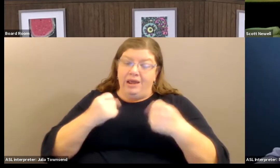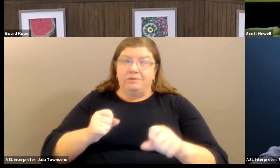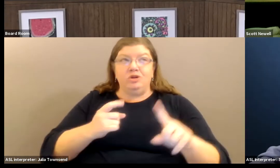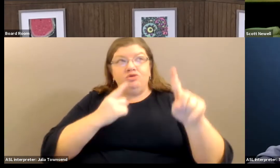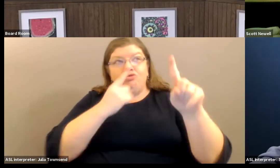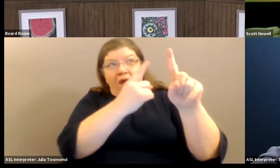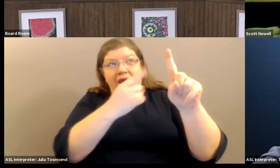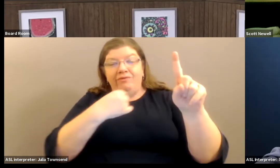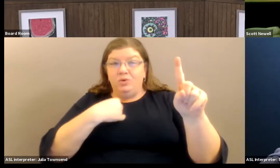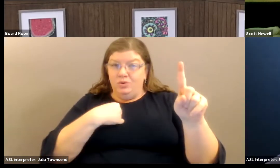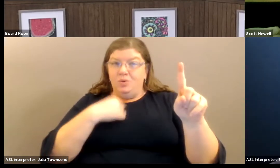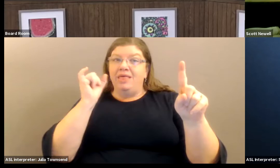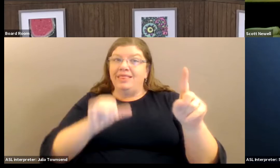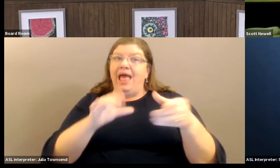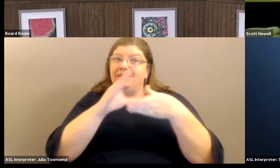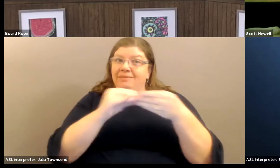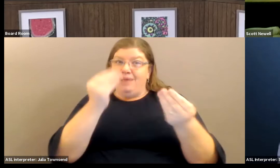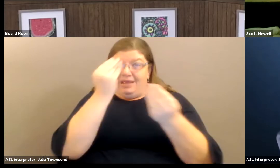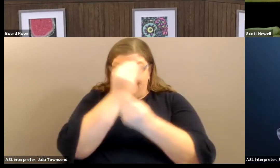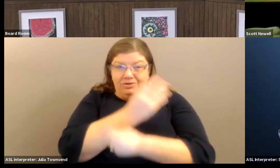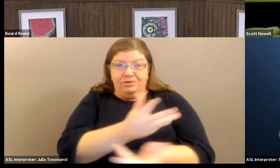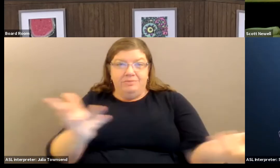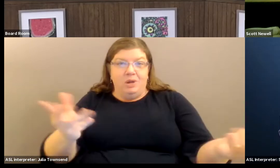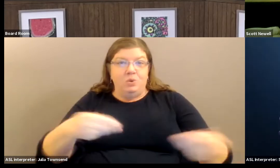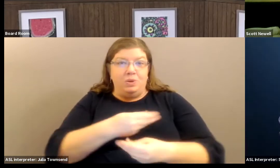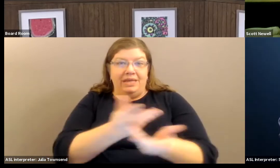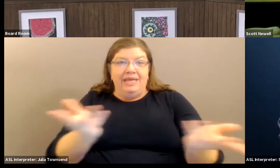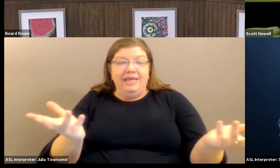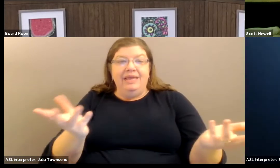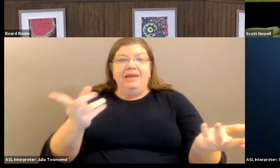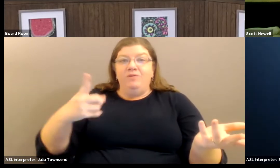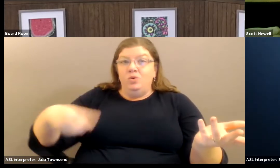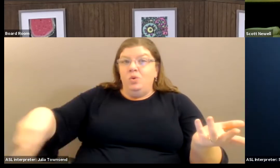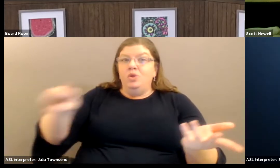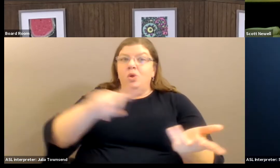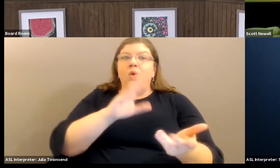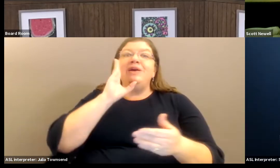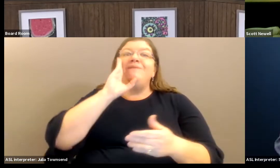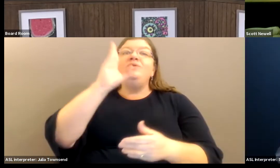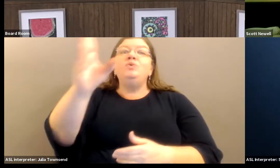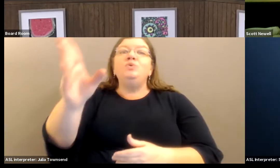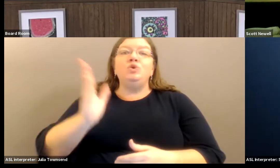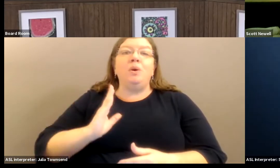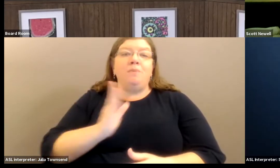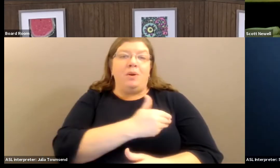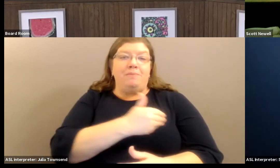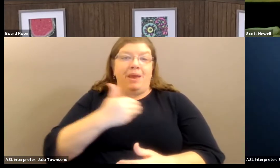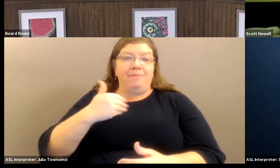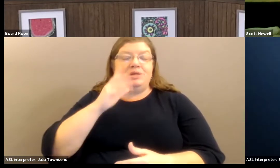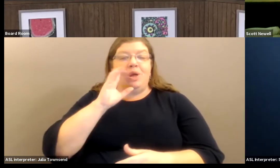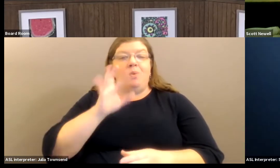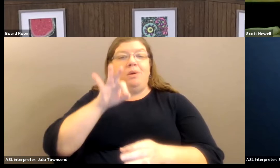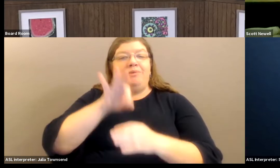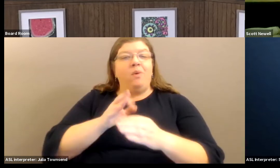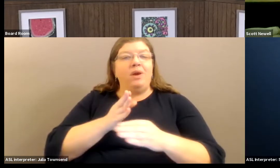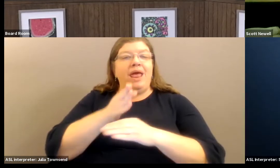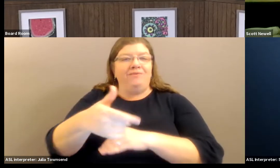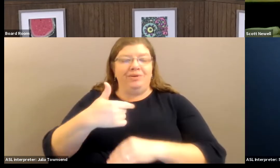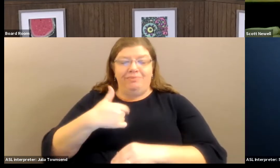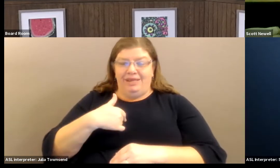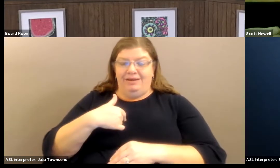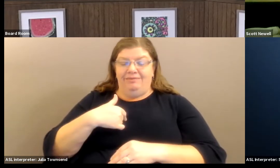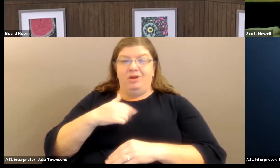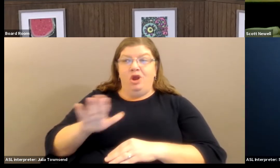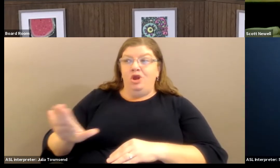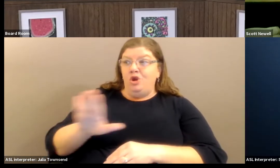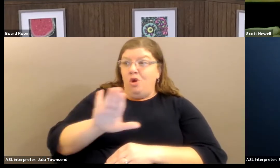and that's the message I want to give to those future board members that will come after me. Your job is